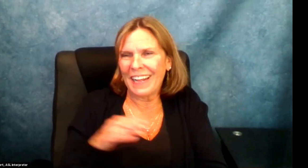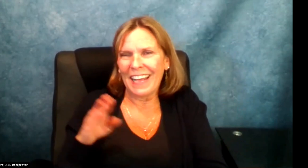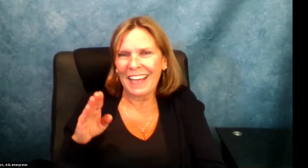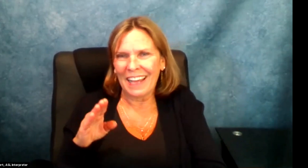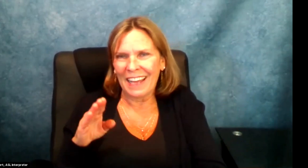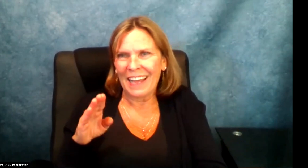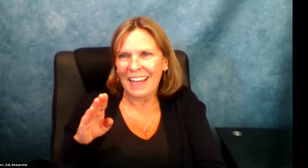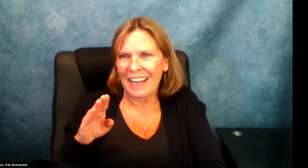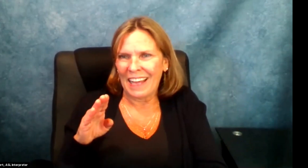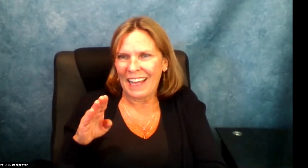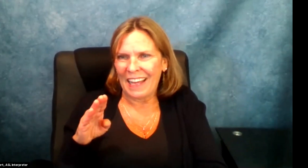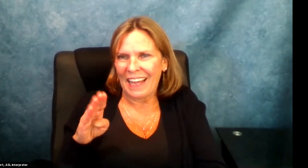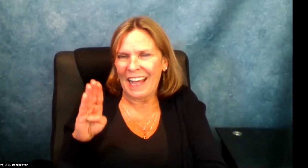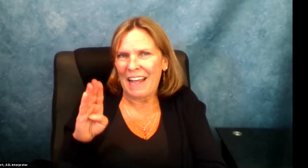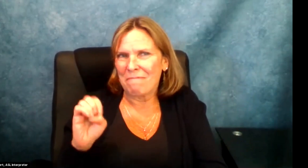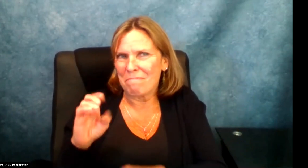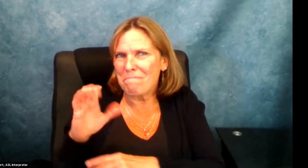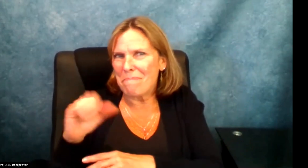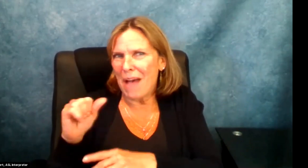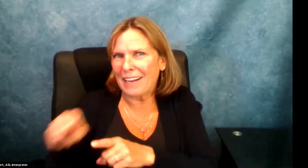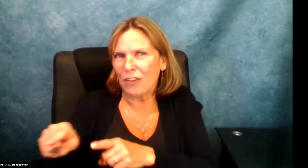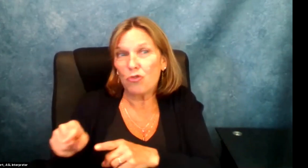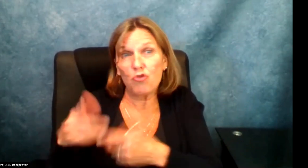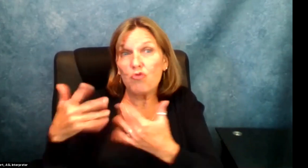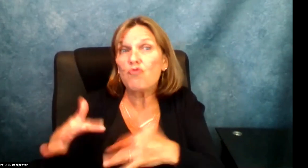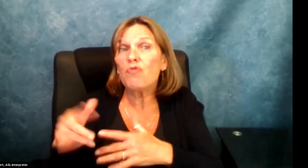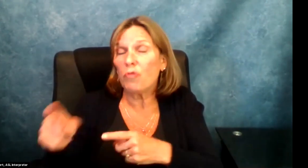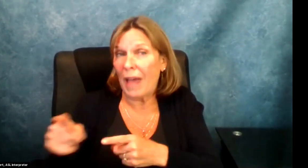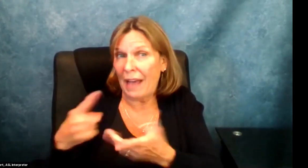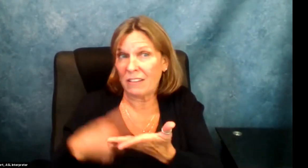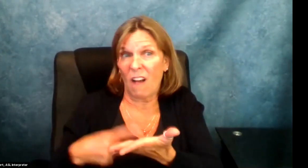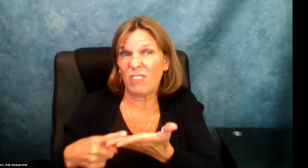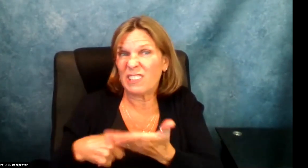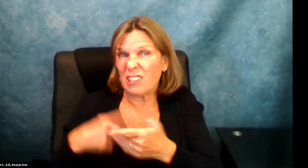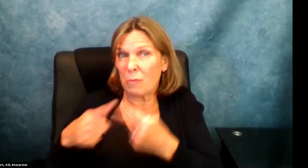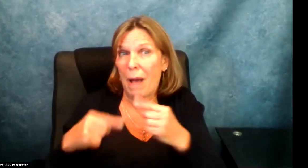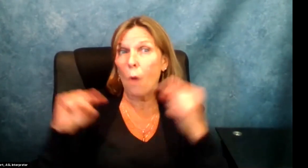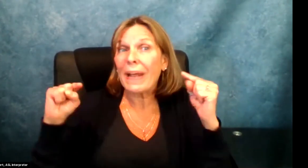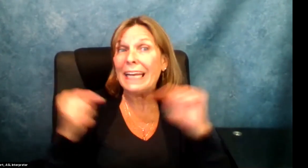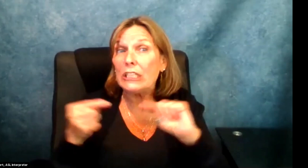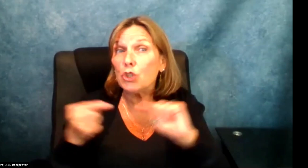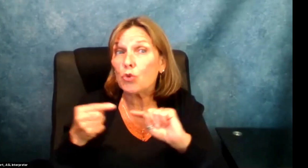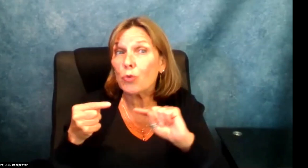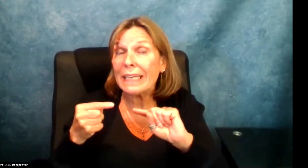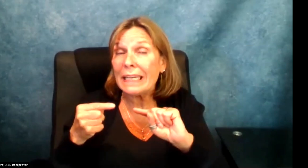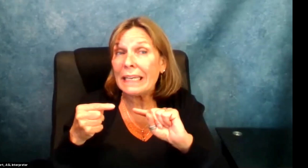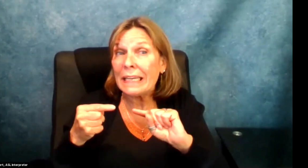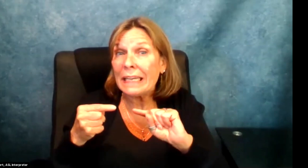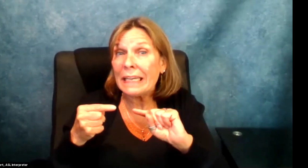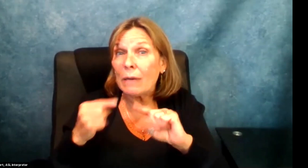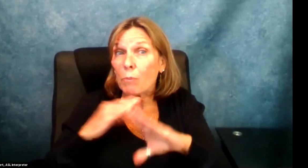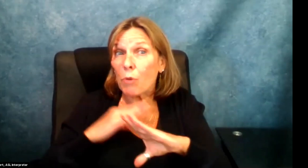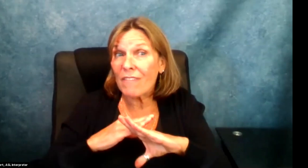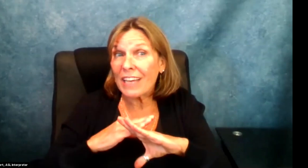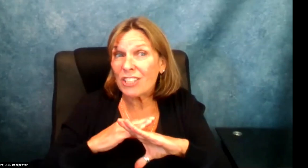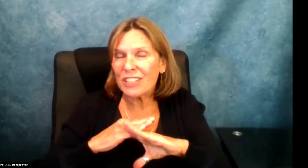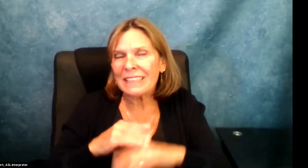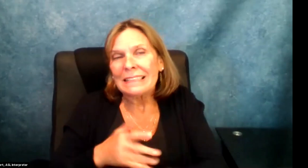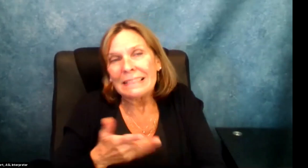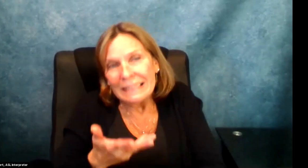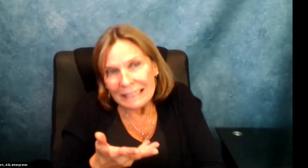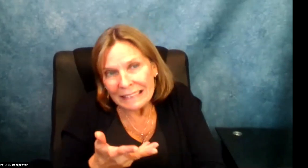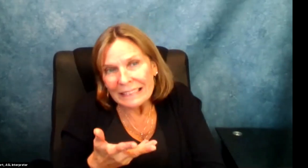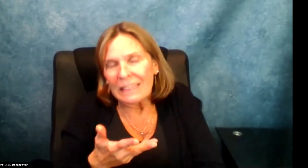about injury prevention. I've had conversations with you about this before, but it may almost come down to, in a community like